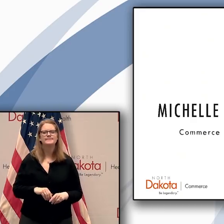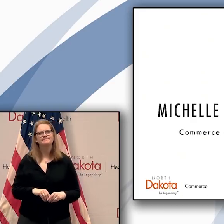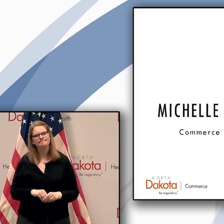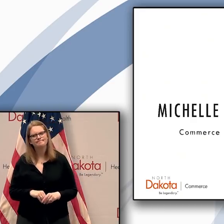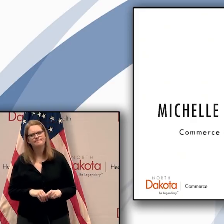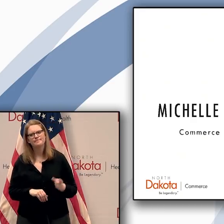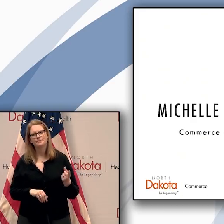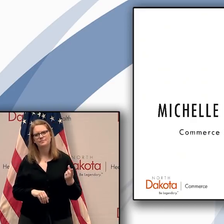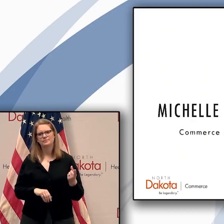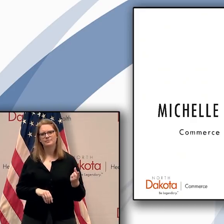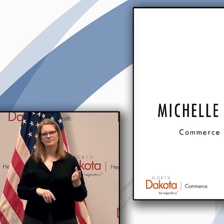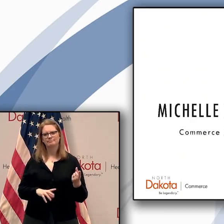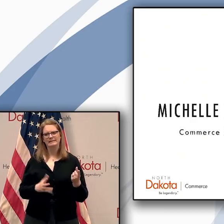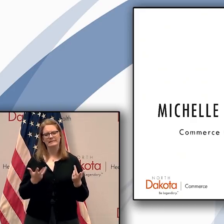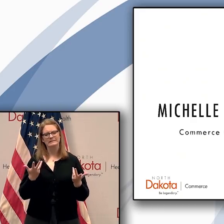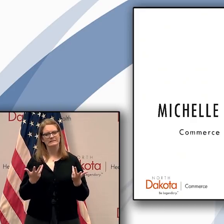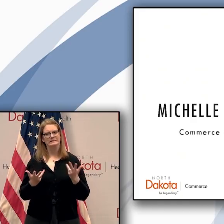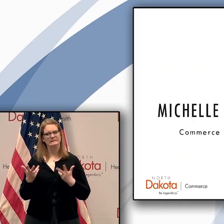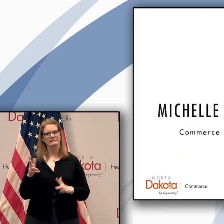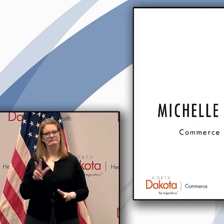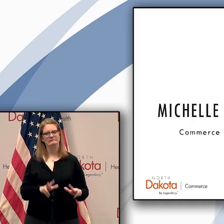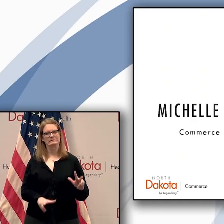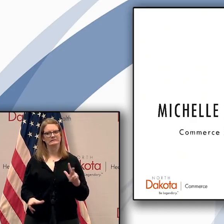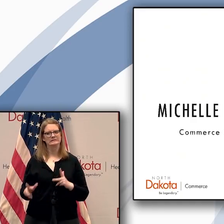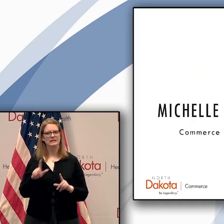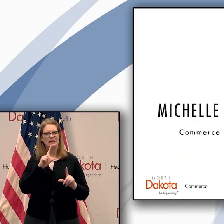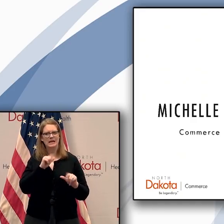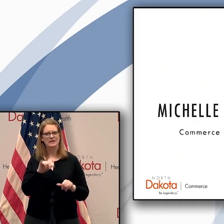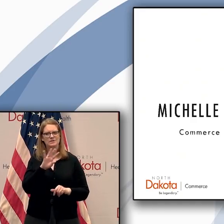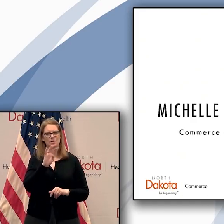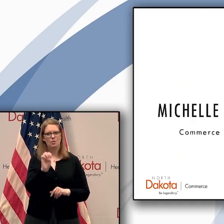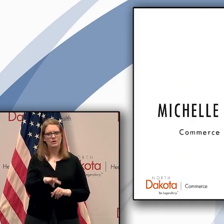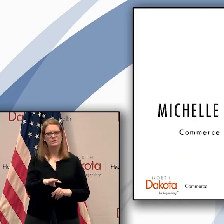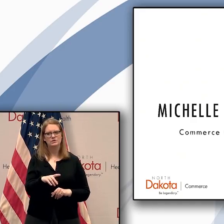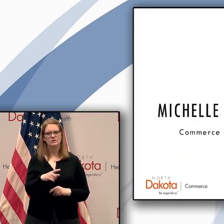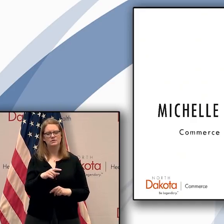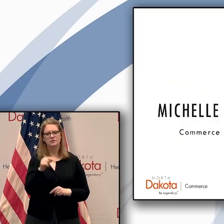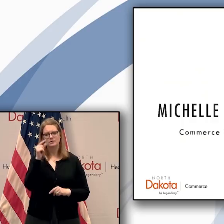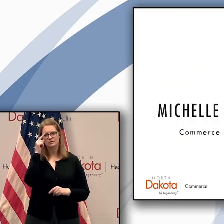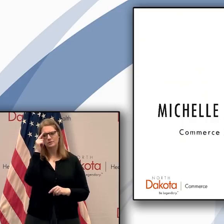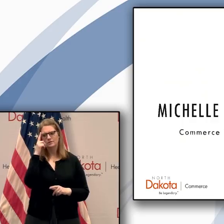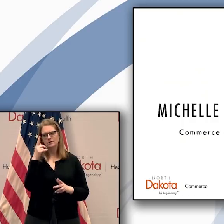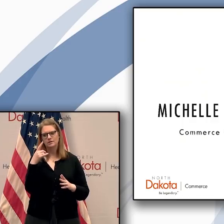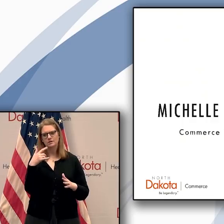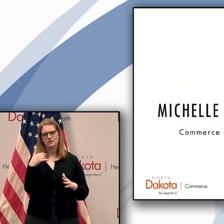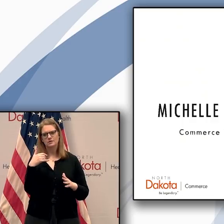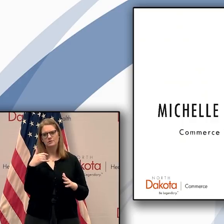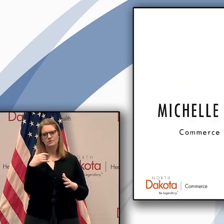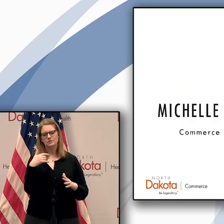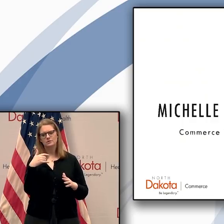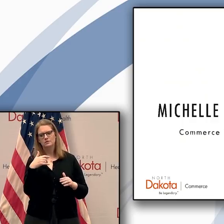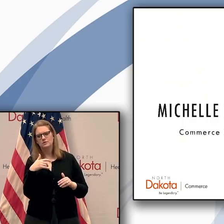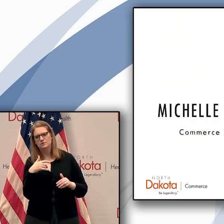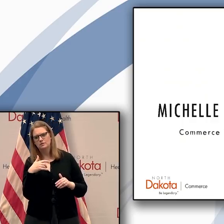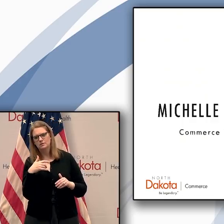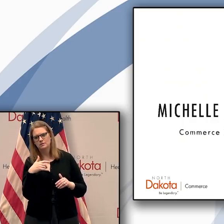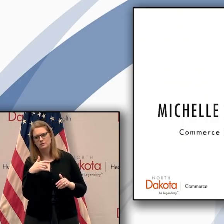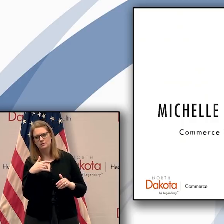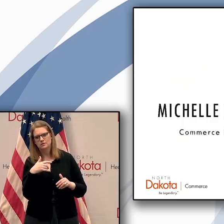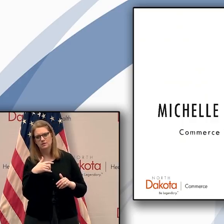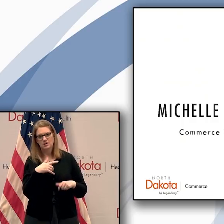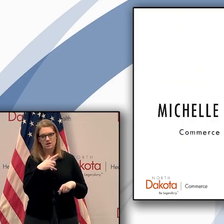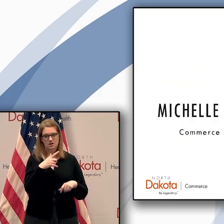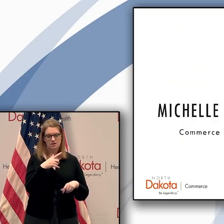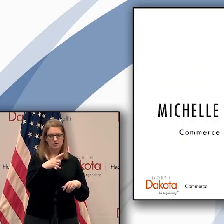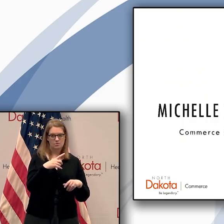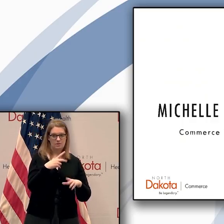I'm not really sure how to answer that question. As I mentioned earlier, the guidance did evolve from the time the program